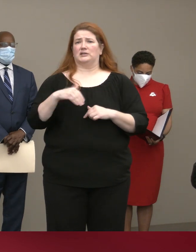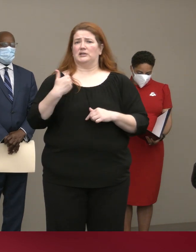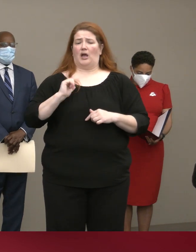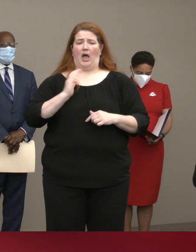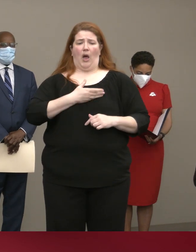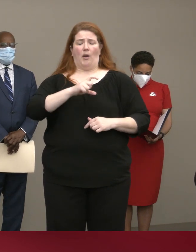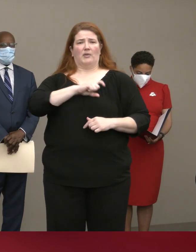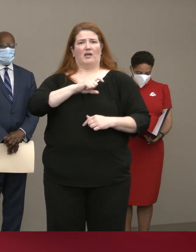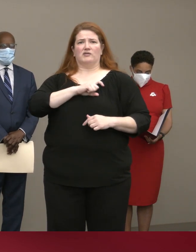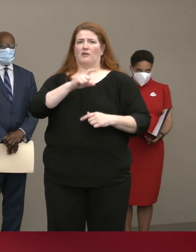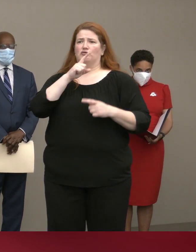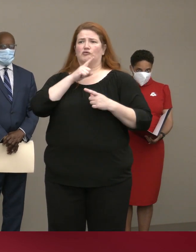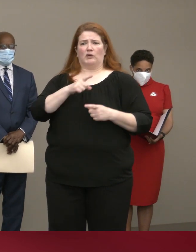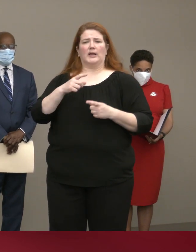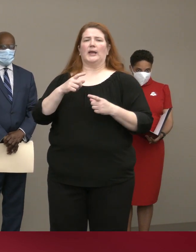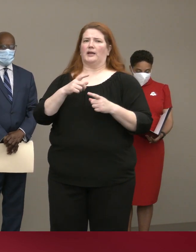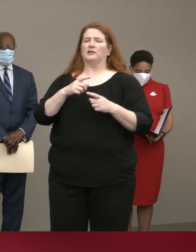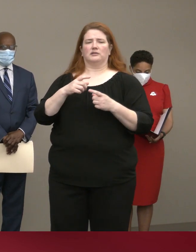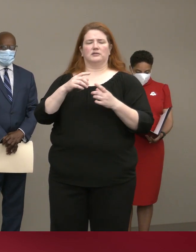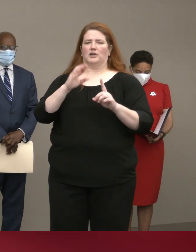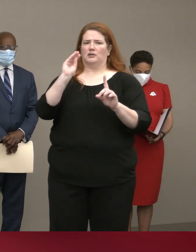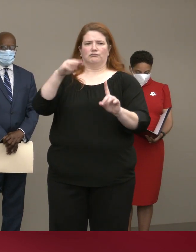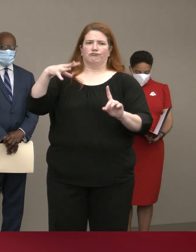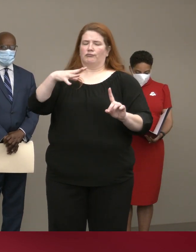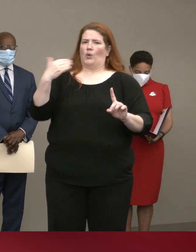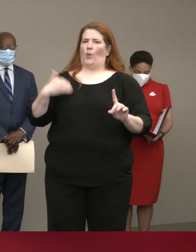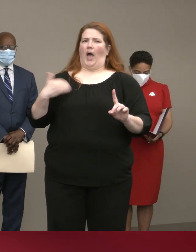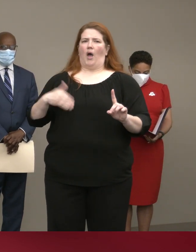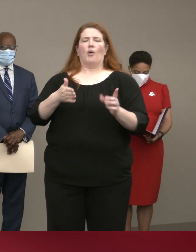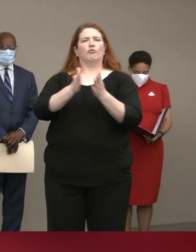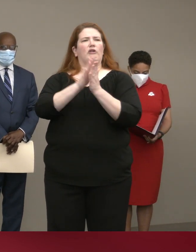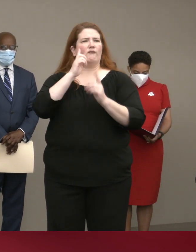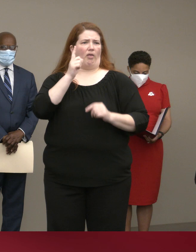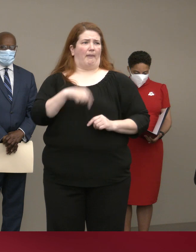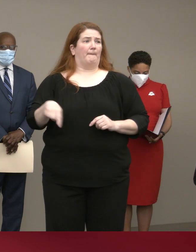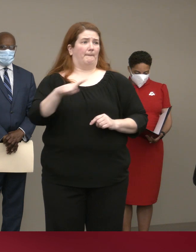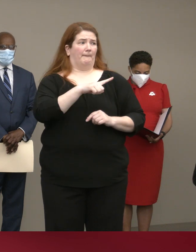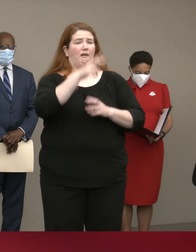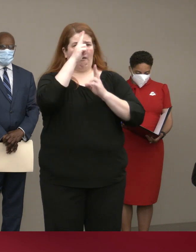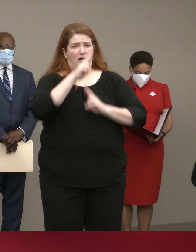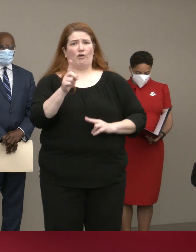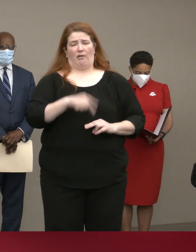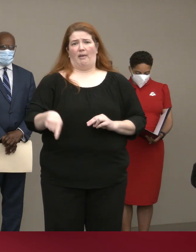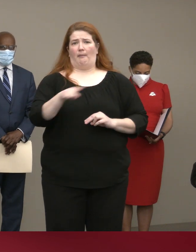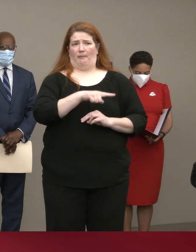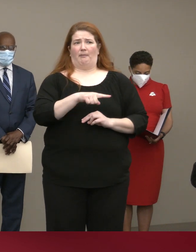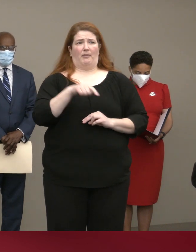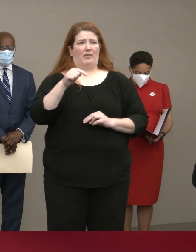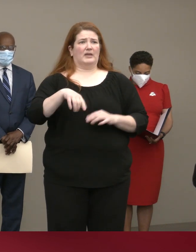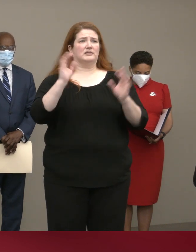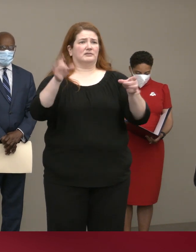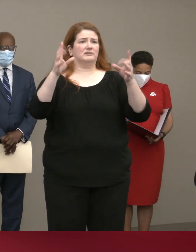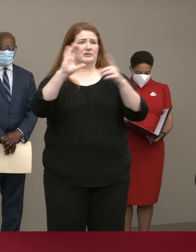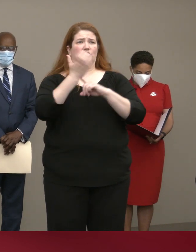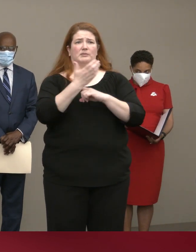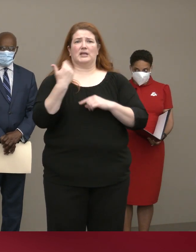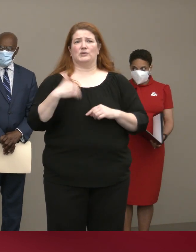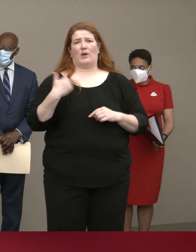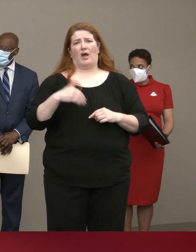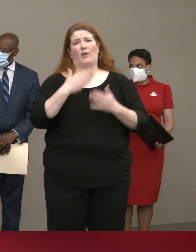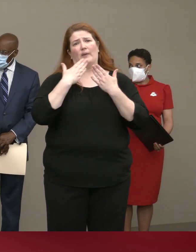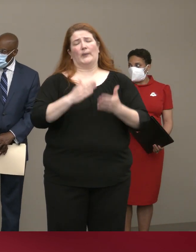them. We would hope that you all would pray for them as well as we go through this crisis. Thank you.